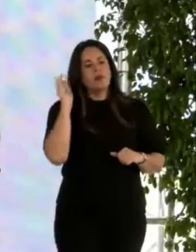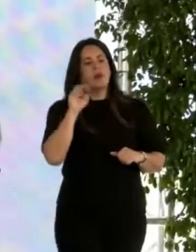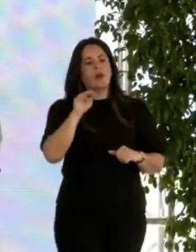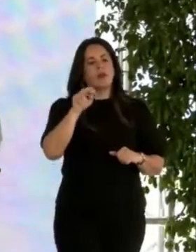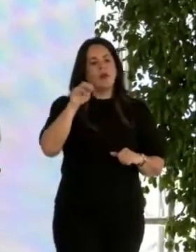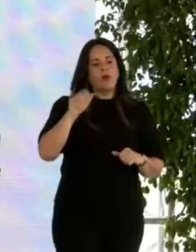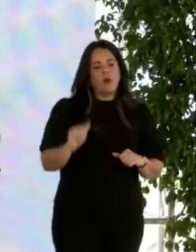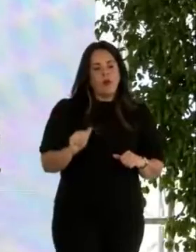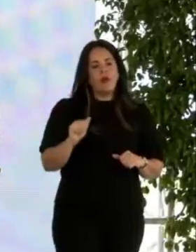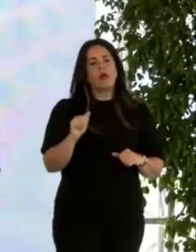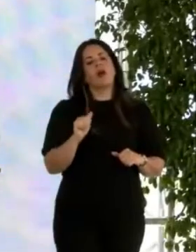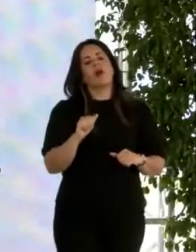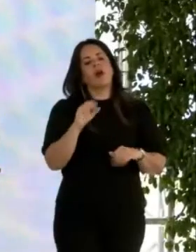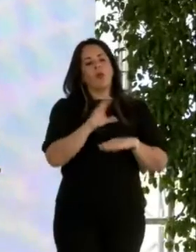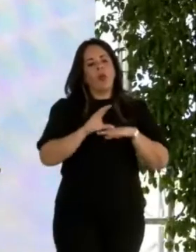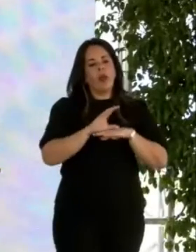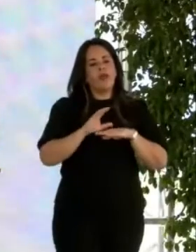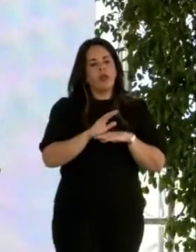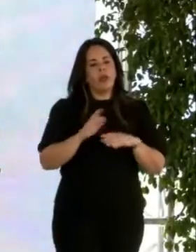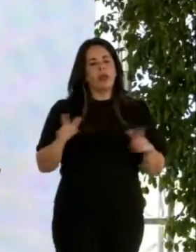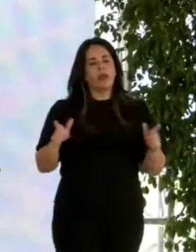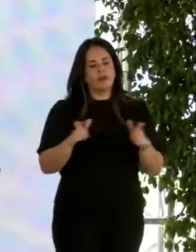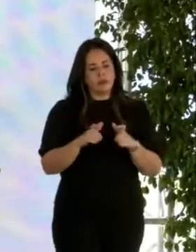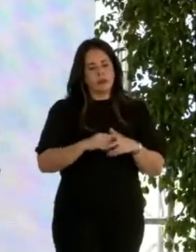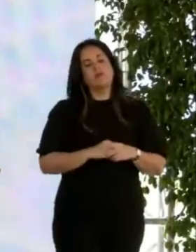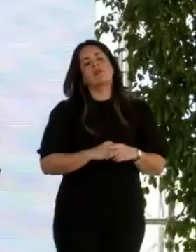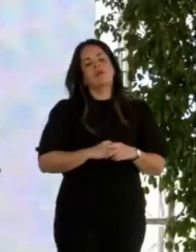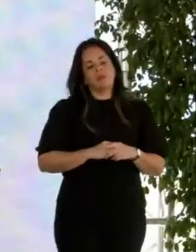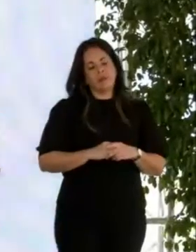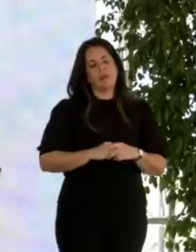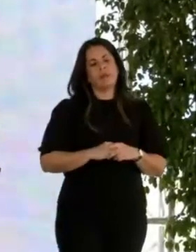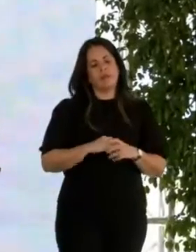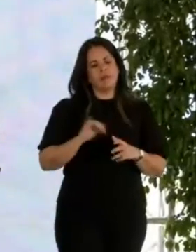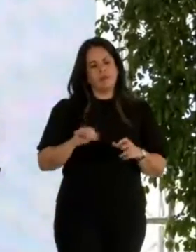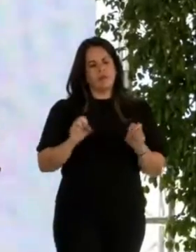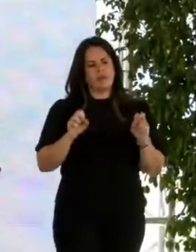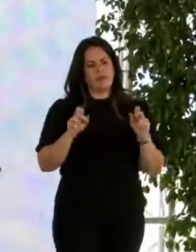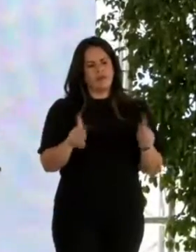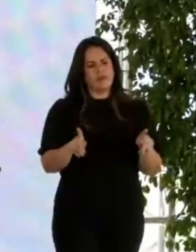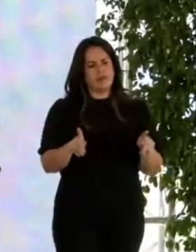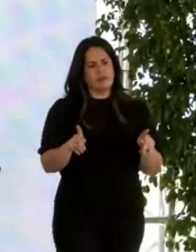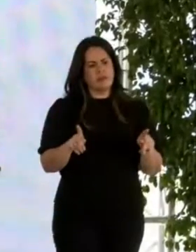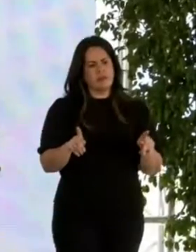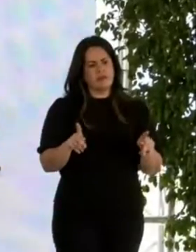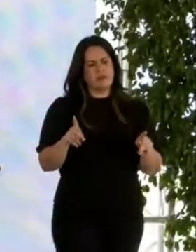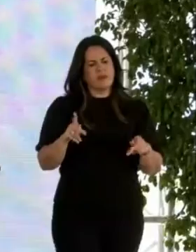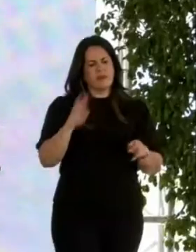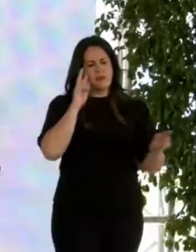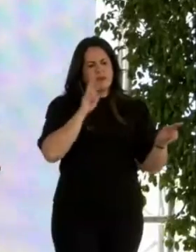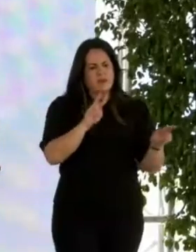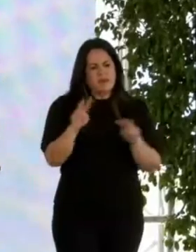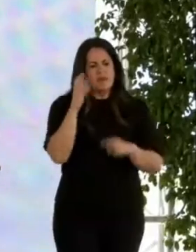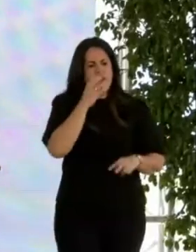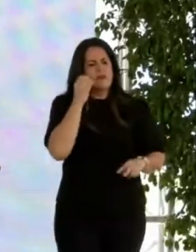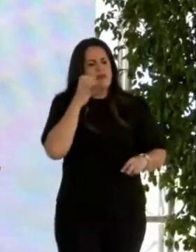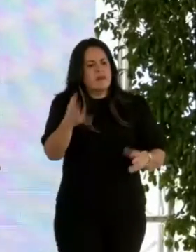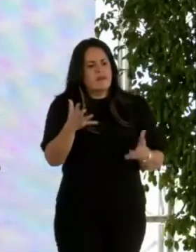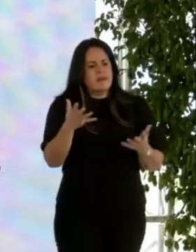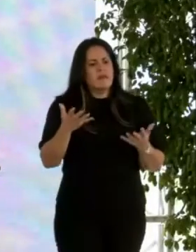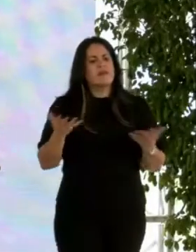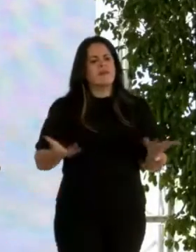to Culebrita, we've had the opportunity to see how truly beautiful this island